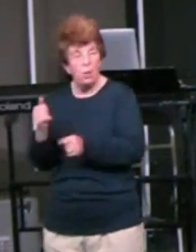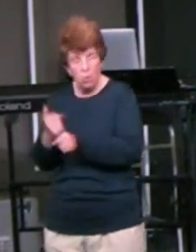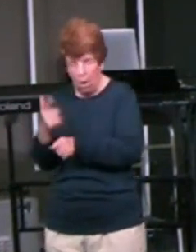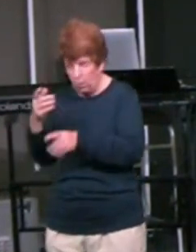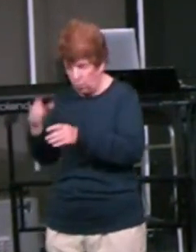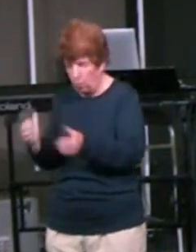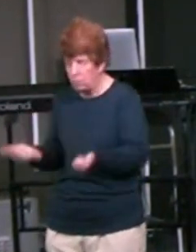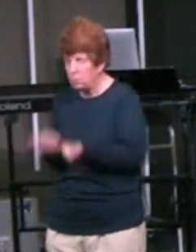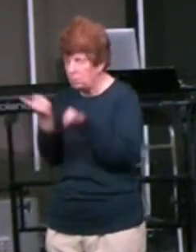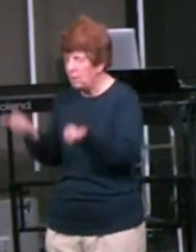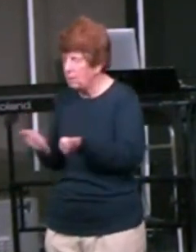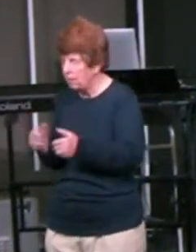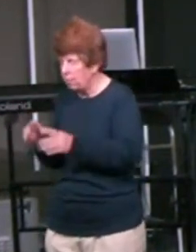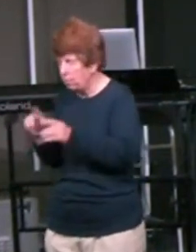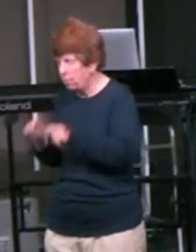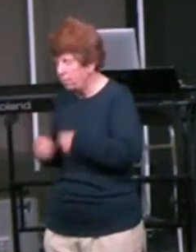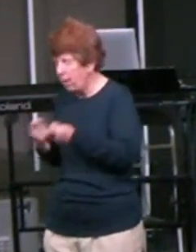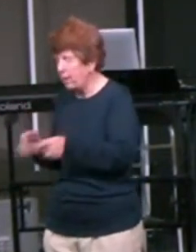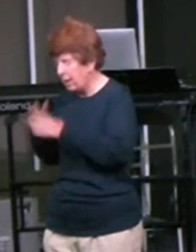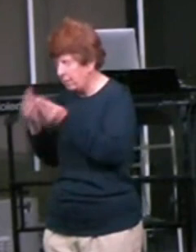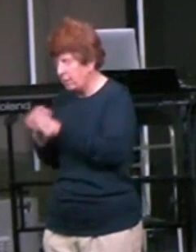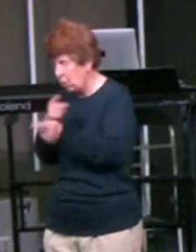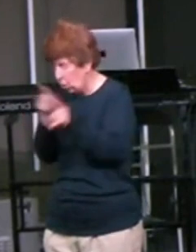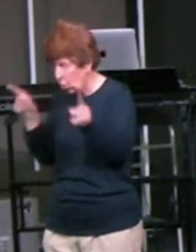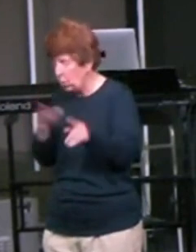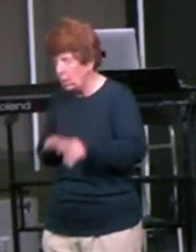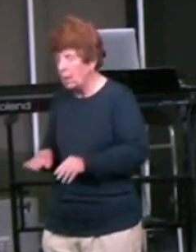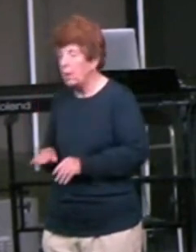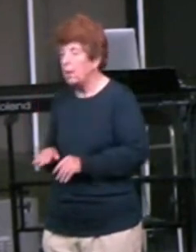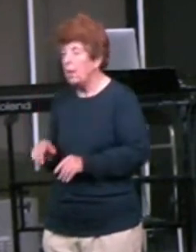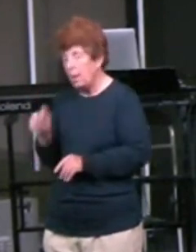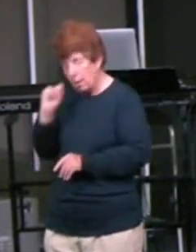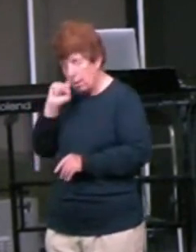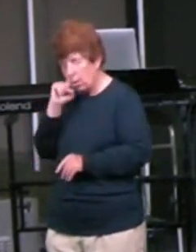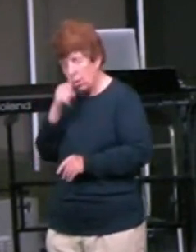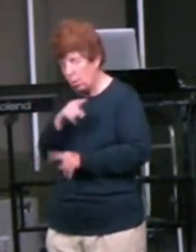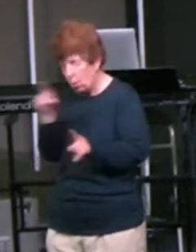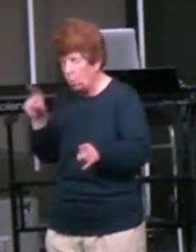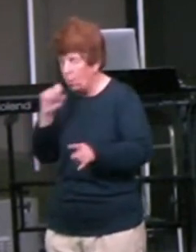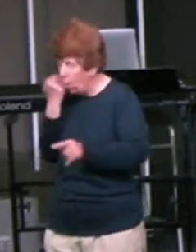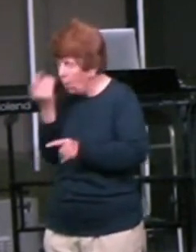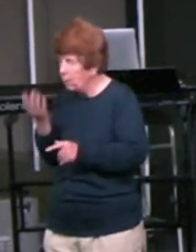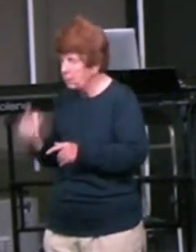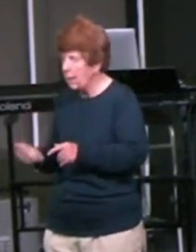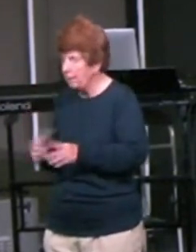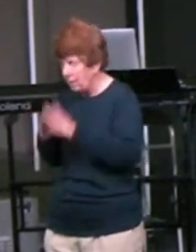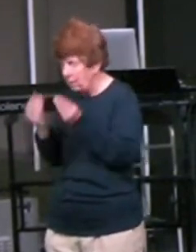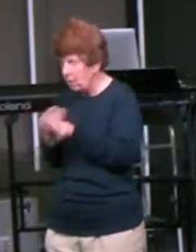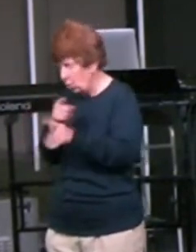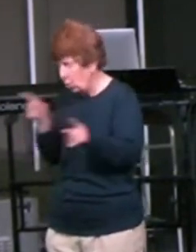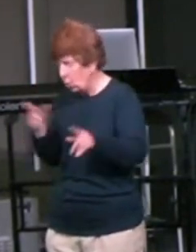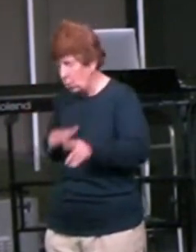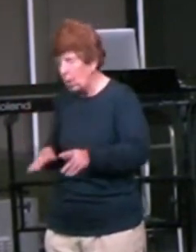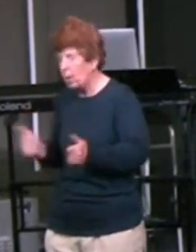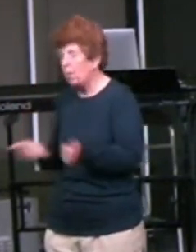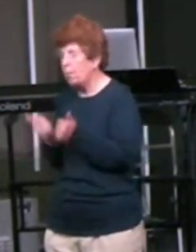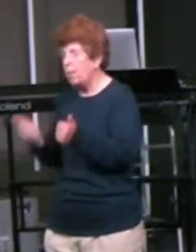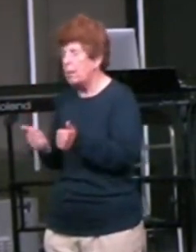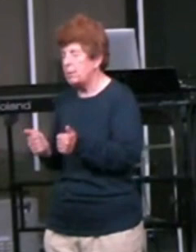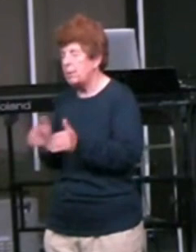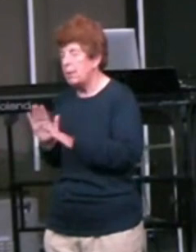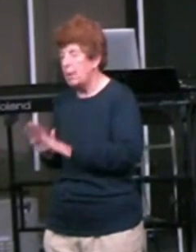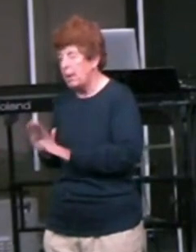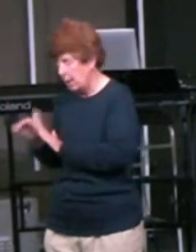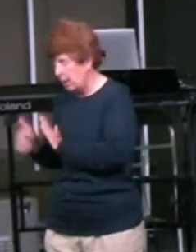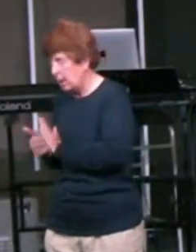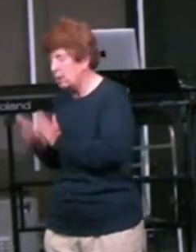will generously provide all you need. Then you will always have everything you need and plenty left over